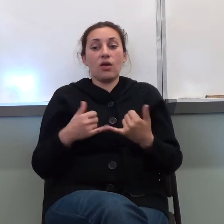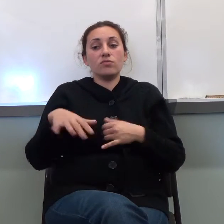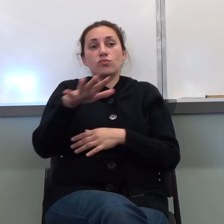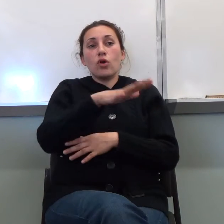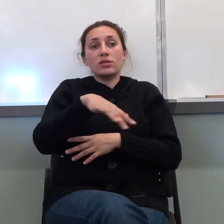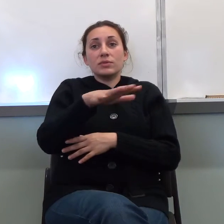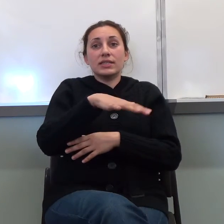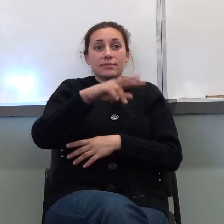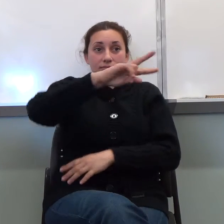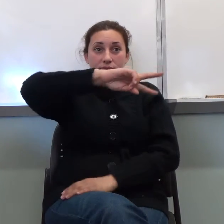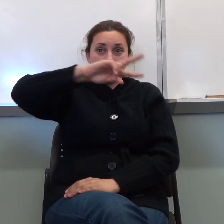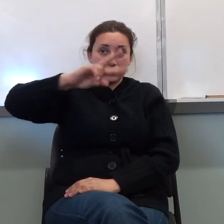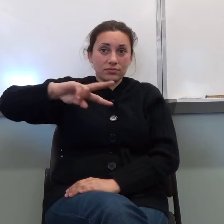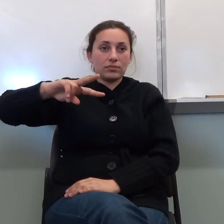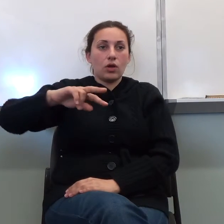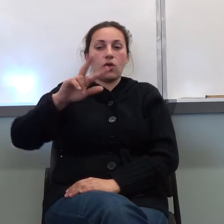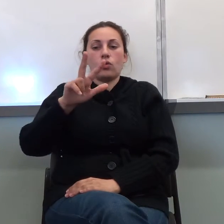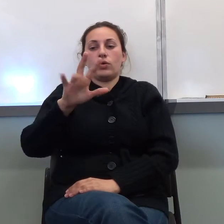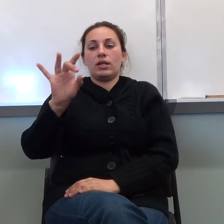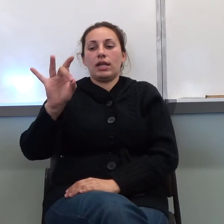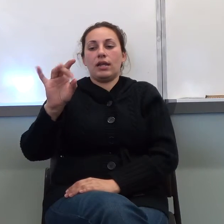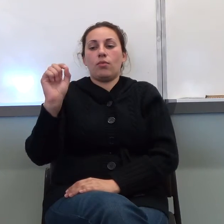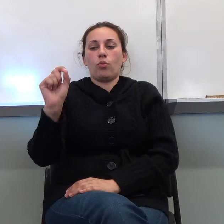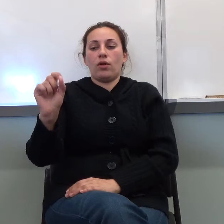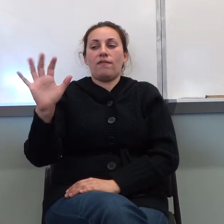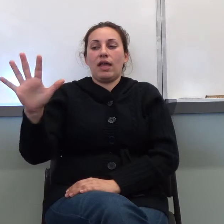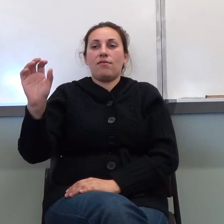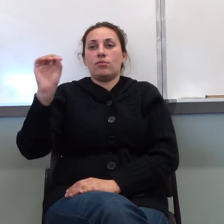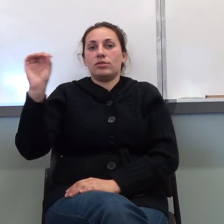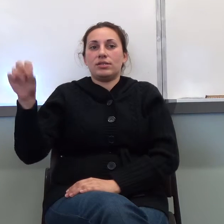approximately 38.5%.